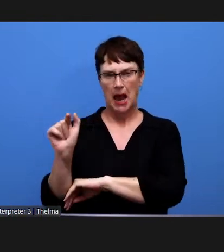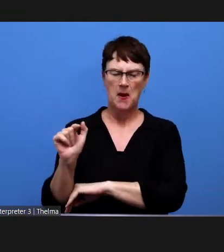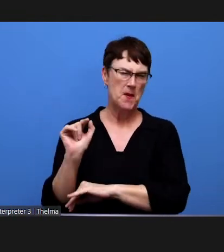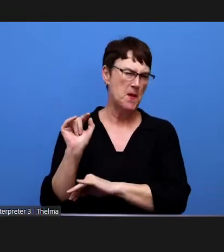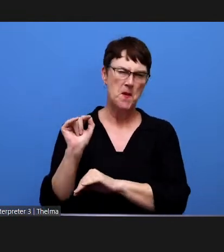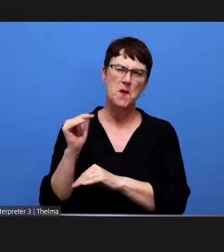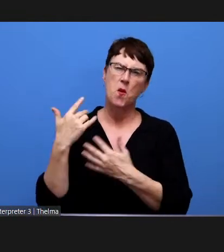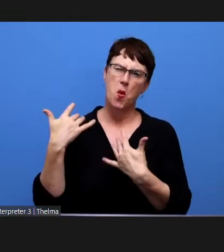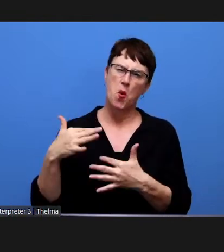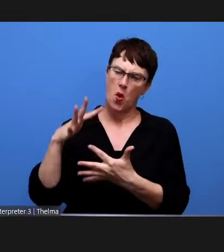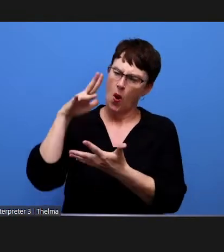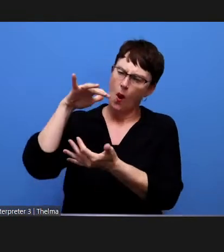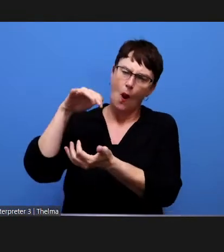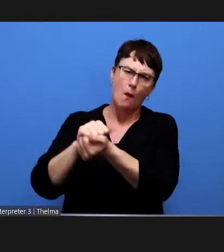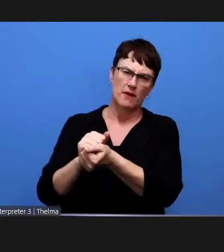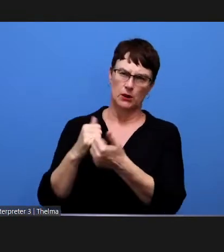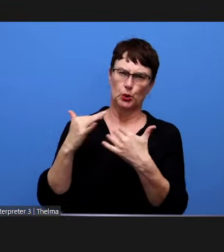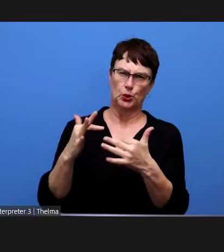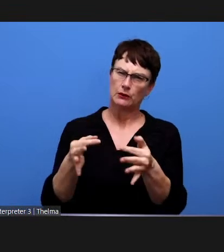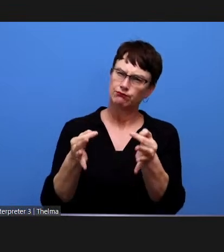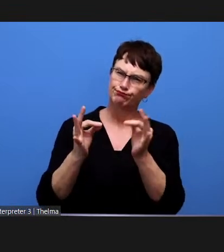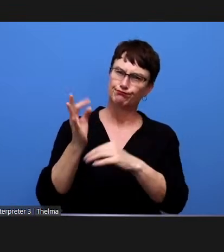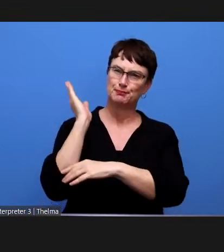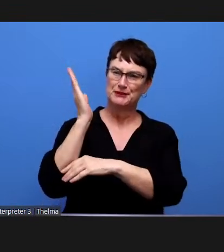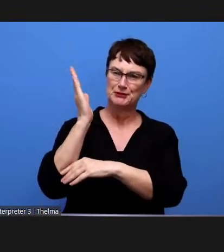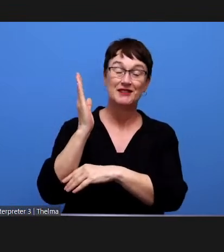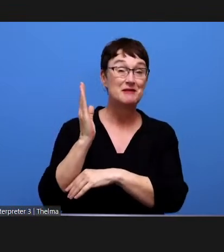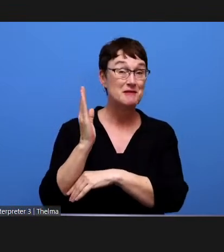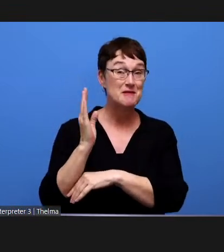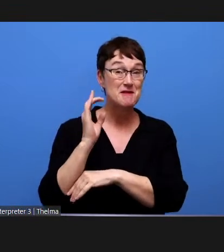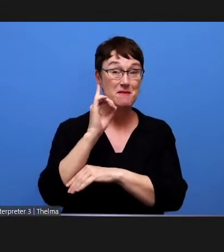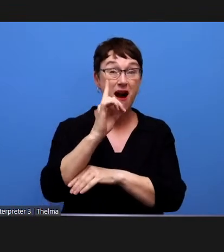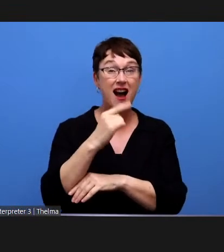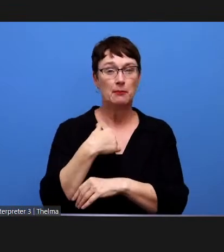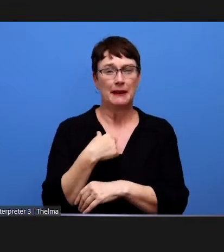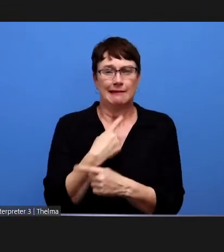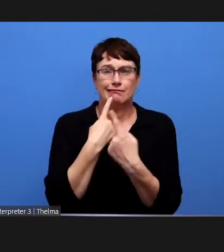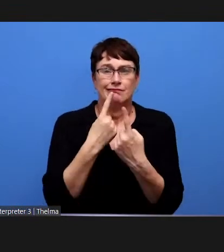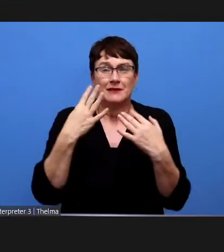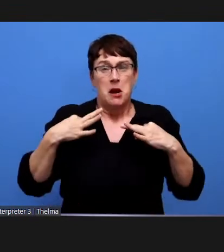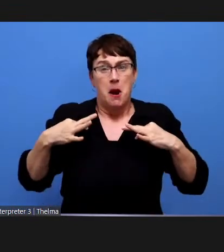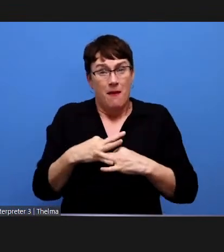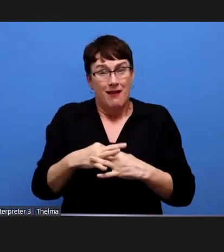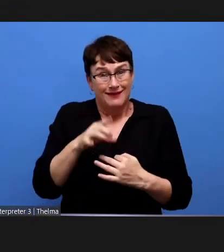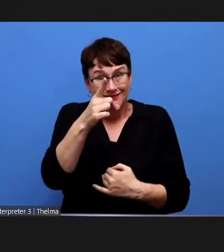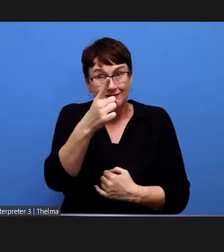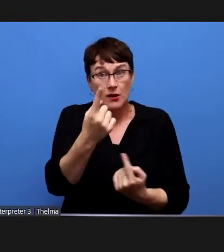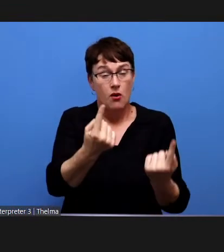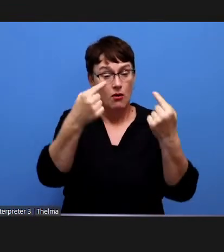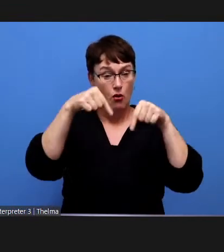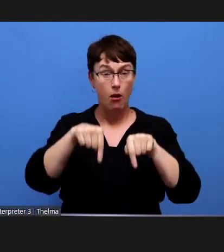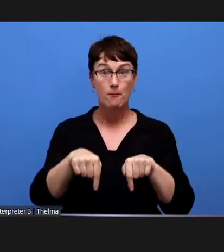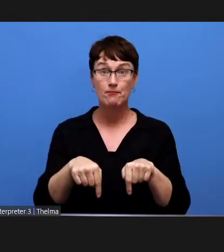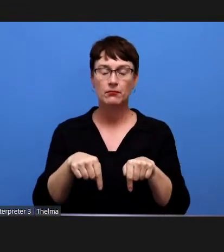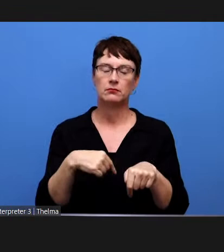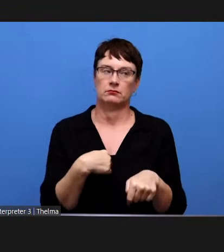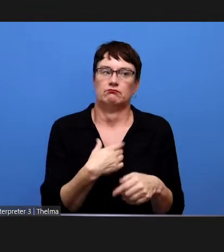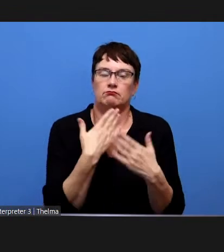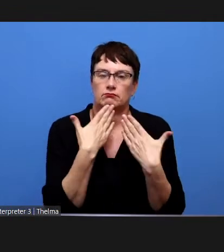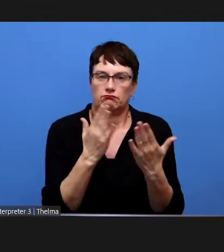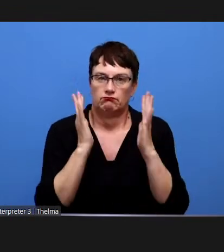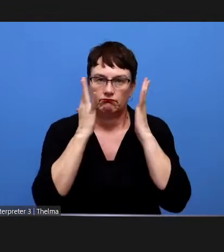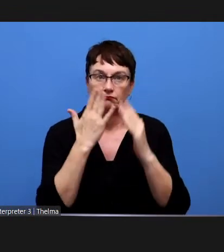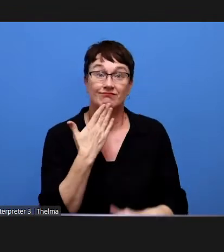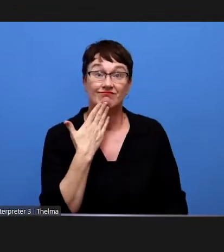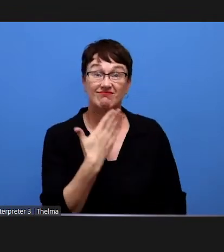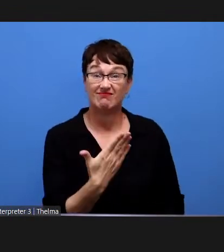highly appreciated, Your Excellency, and also your importance has been seen in this